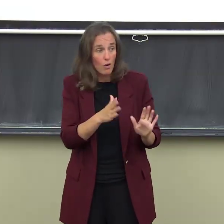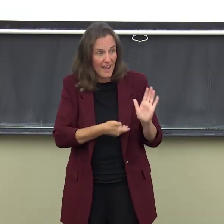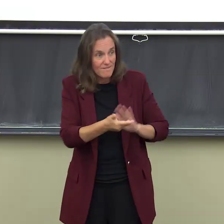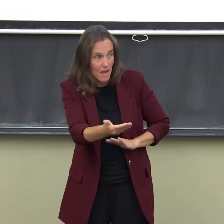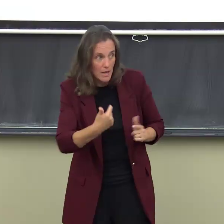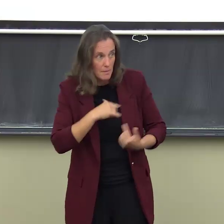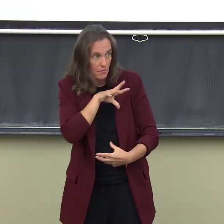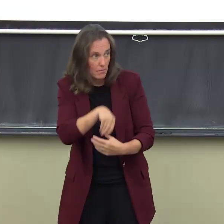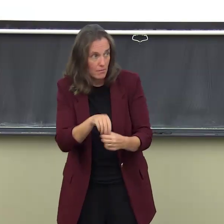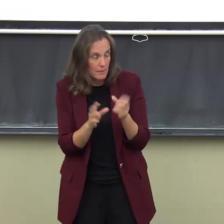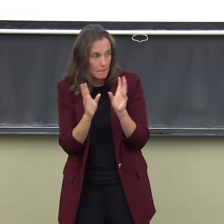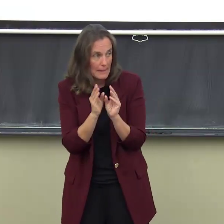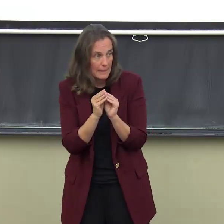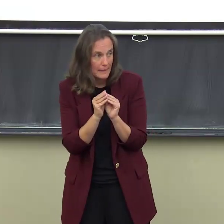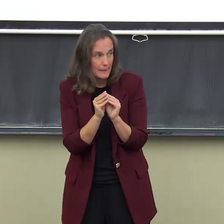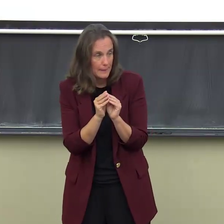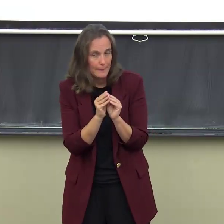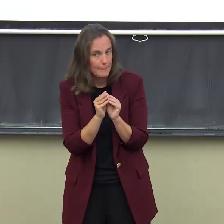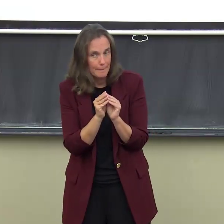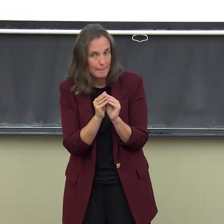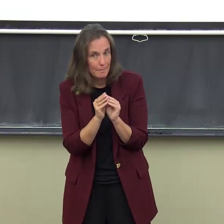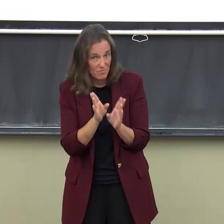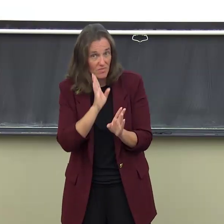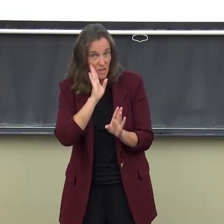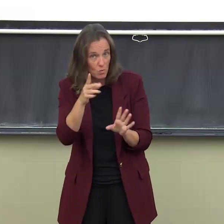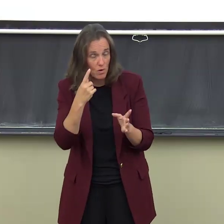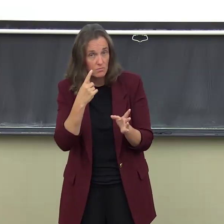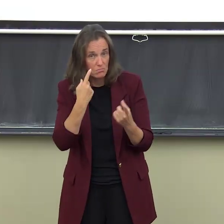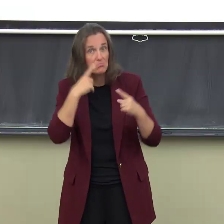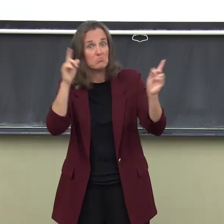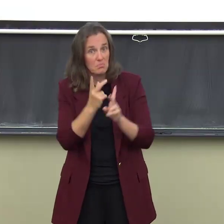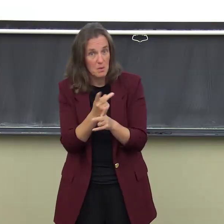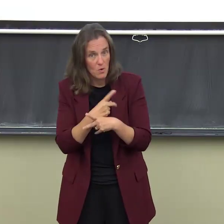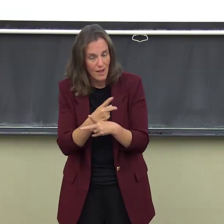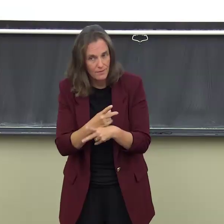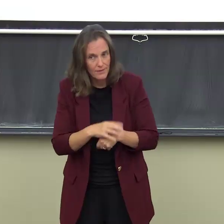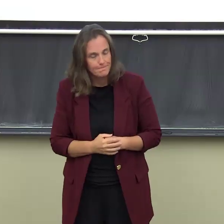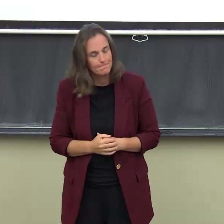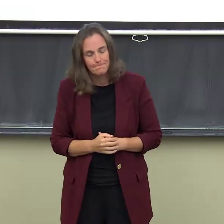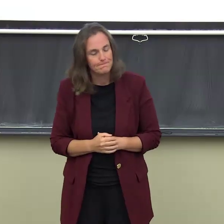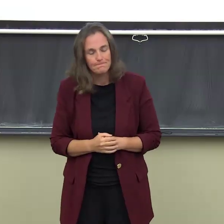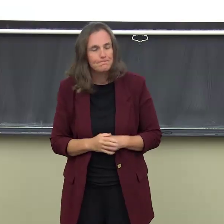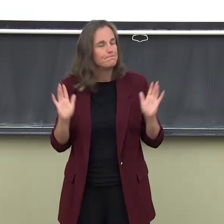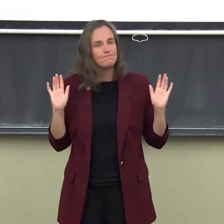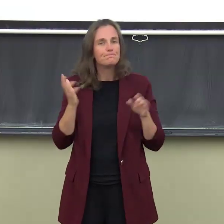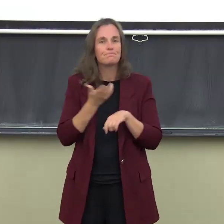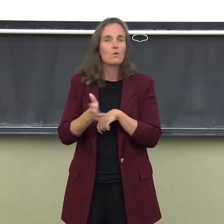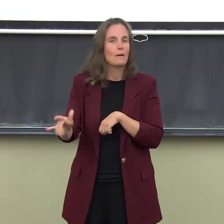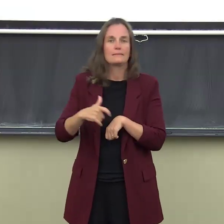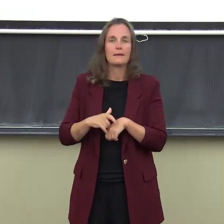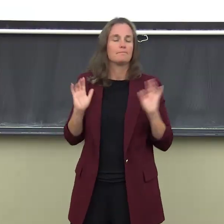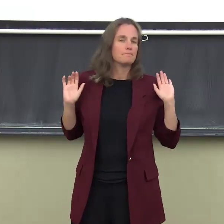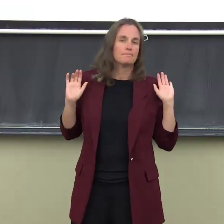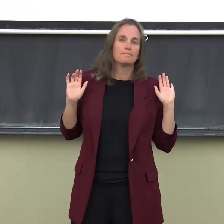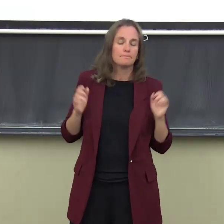meetings that would get somewhere, was just like a waste of time.